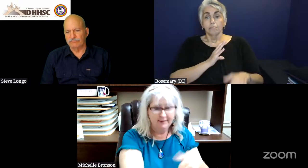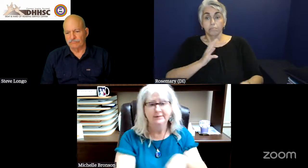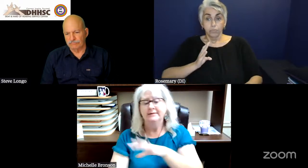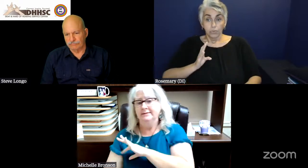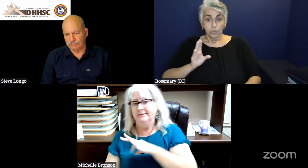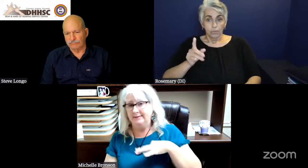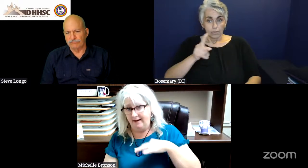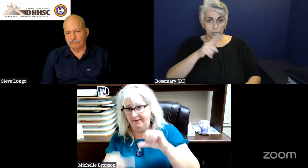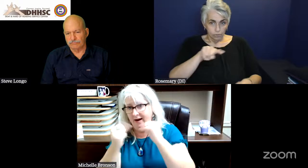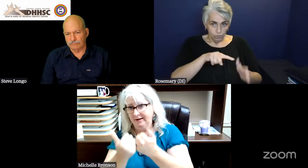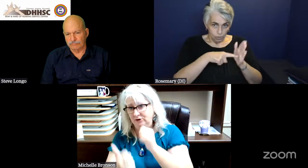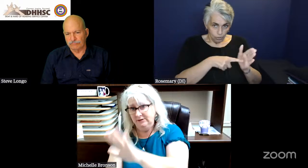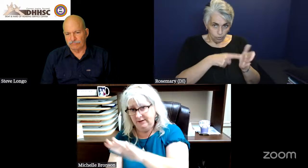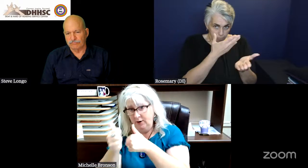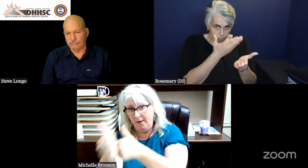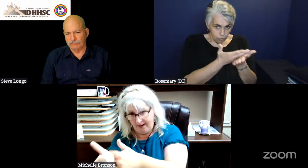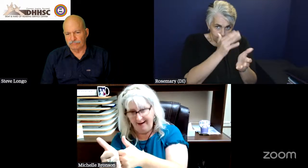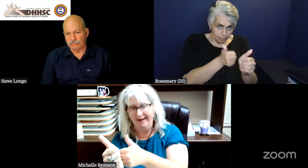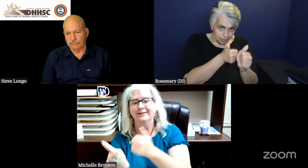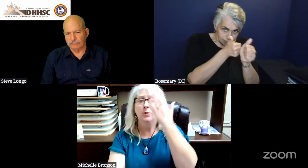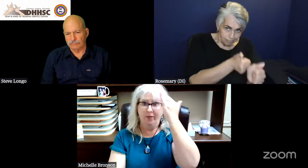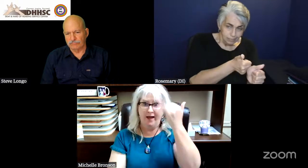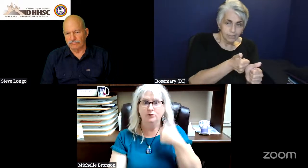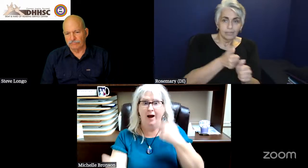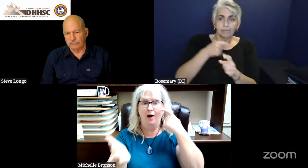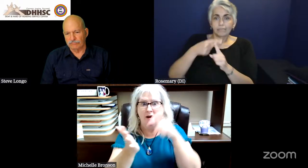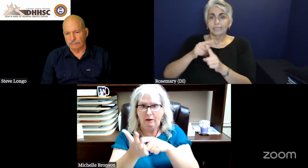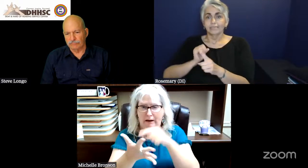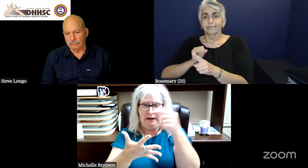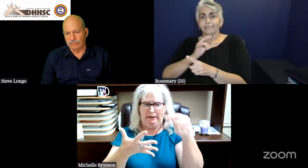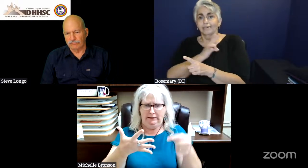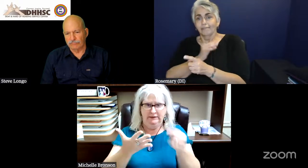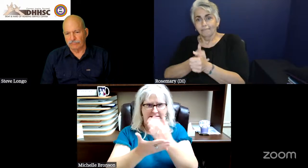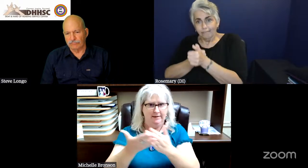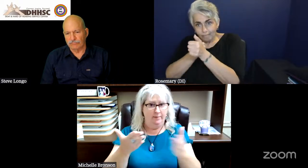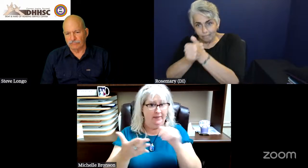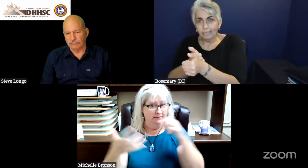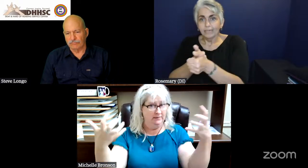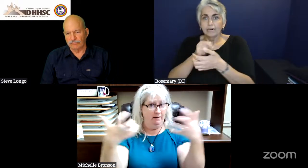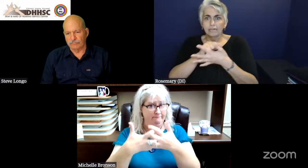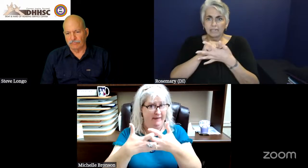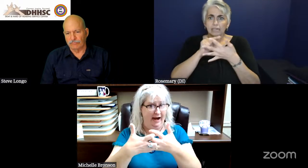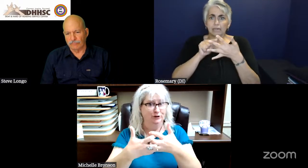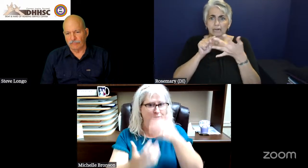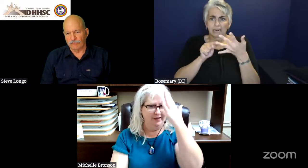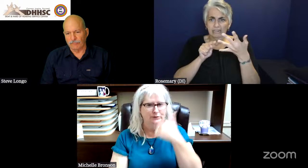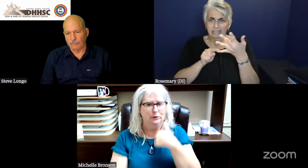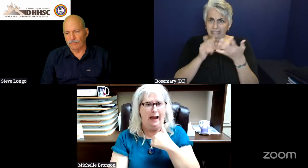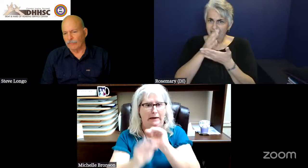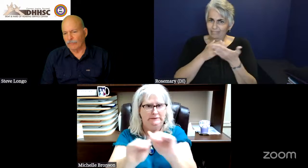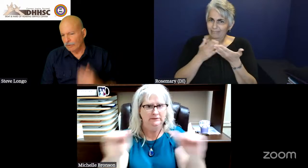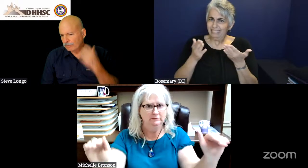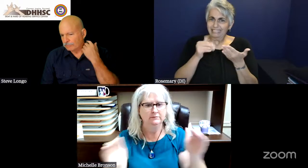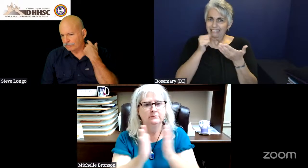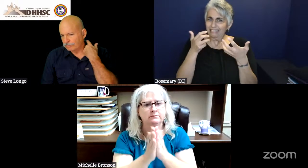And we have completed the application that includes the standards of excellence. So be on the